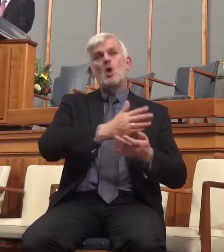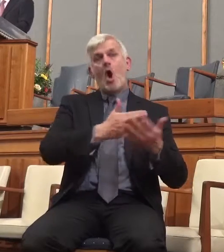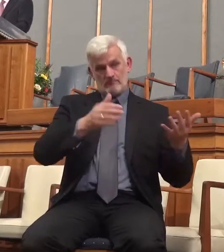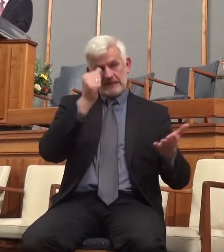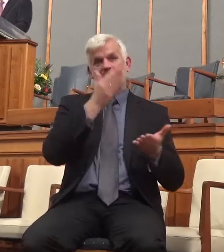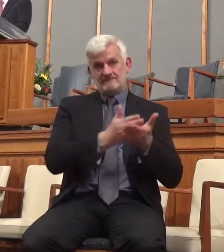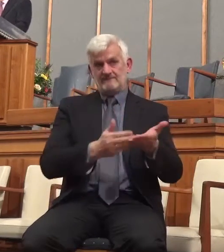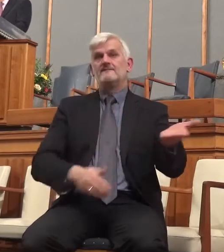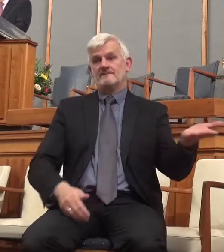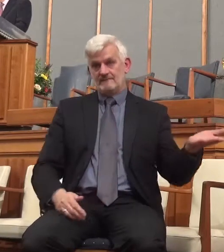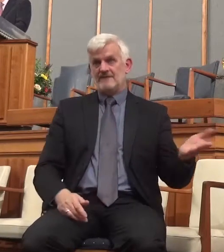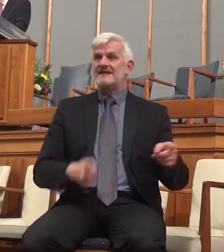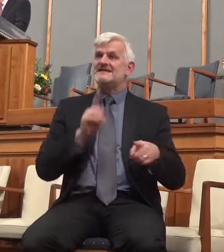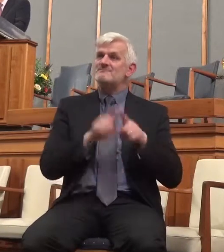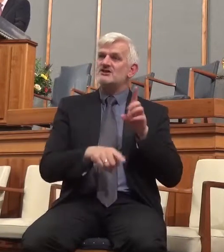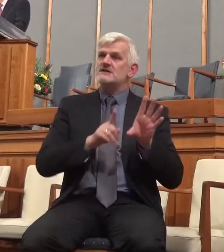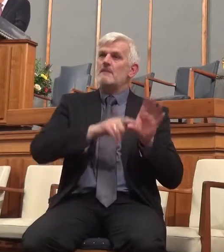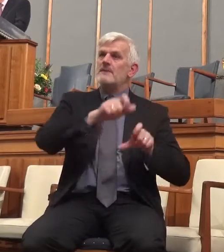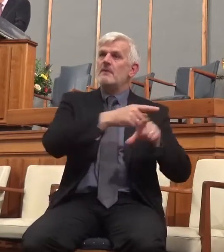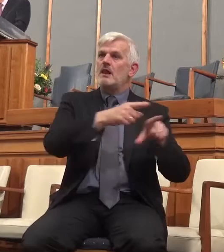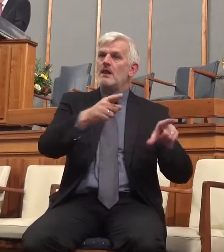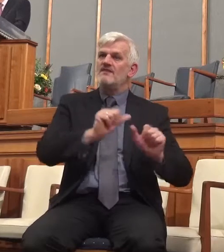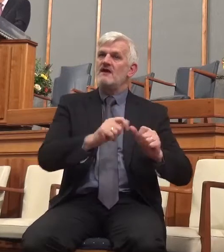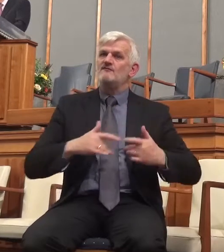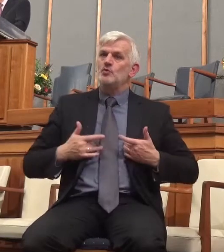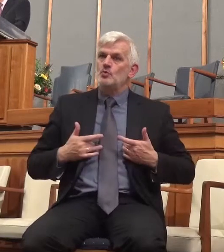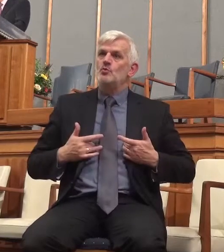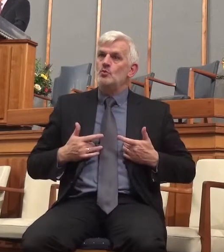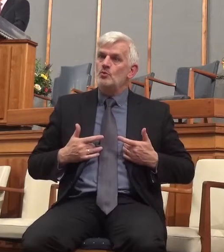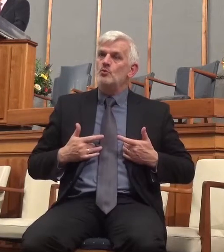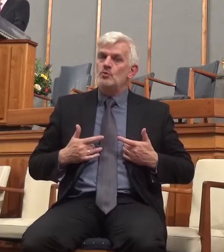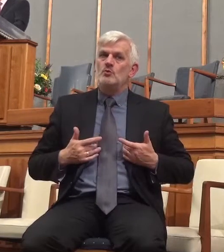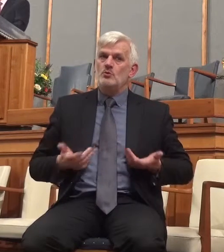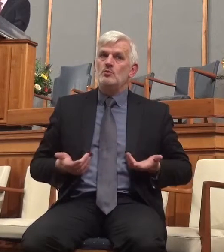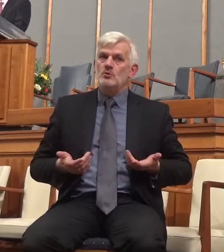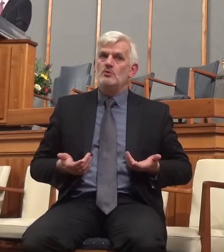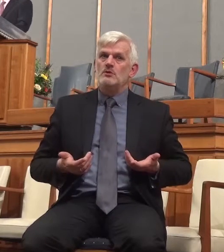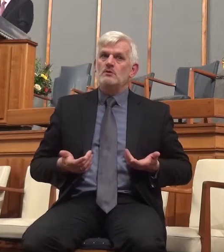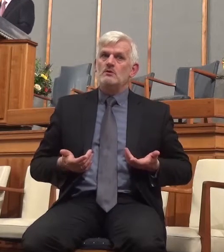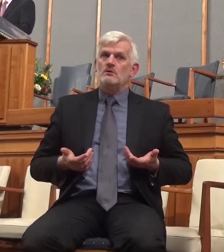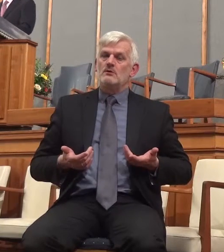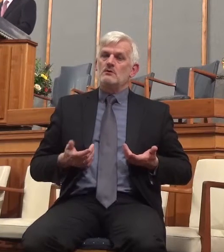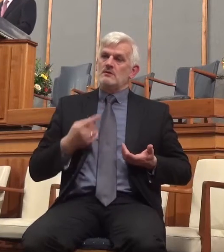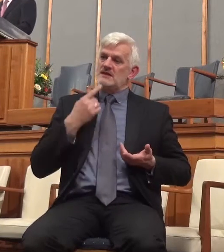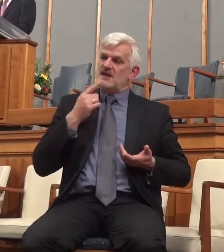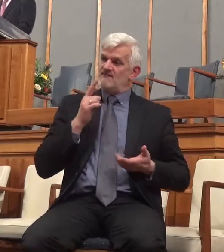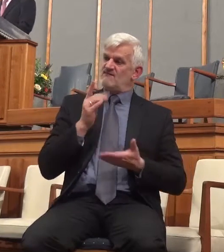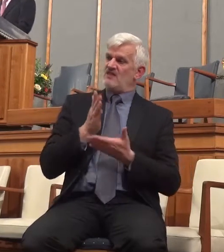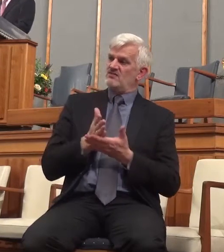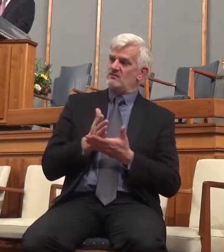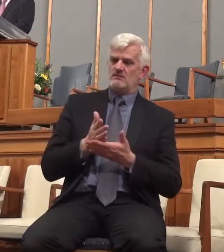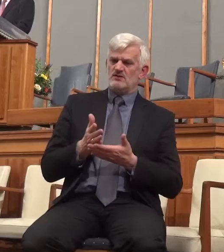and particularly younger minds, sadly, these days. It's a determination, faith, to